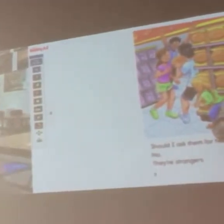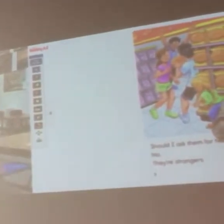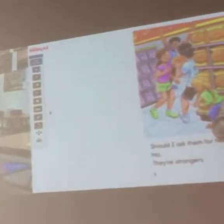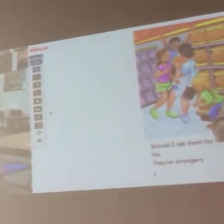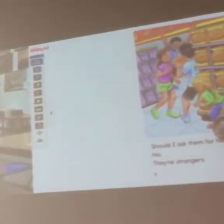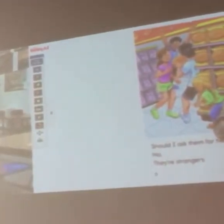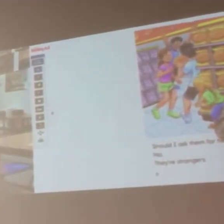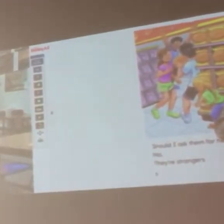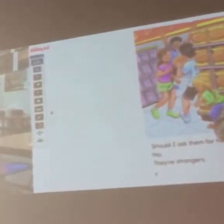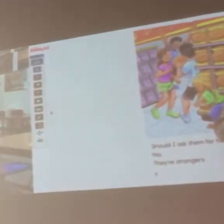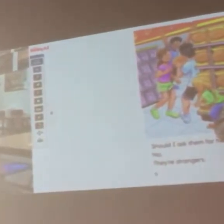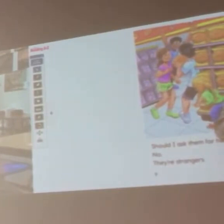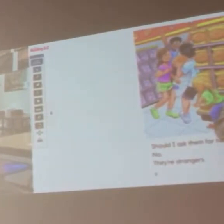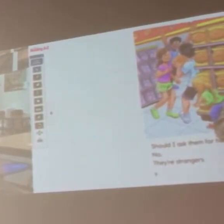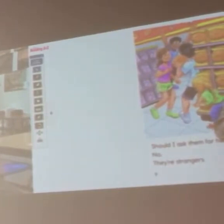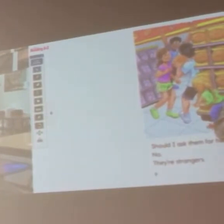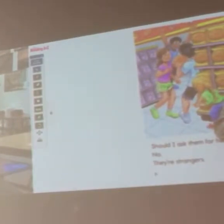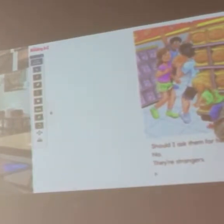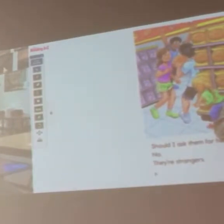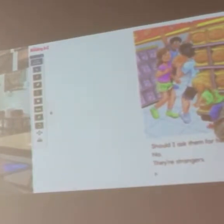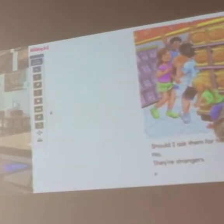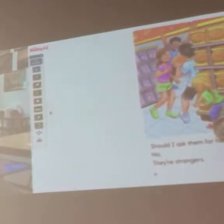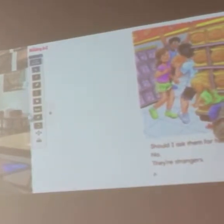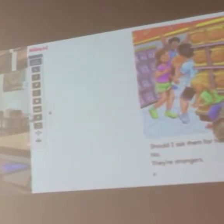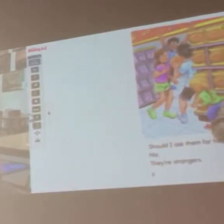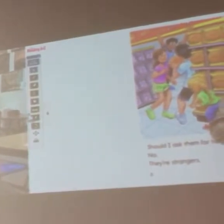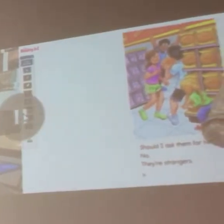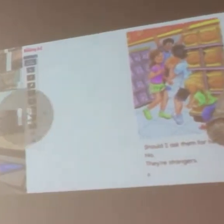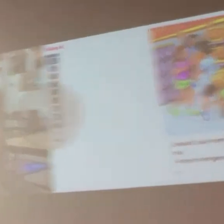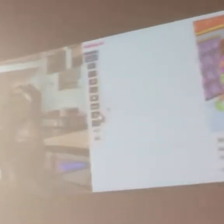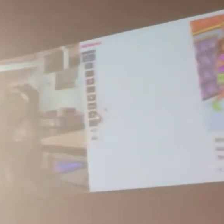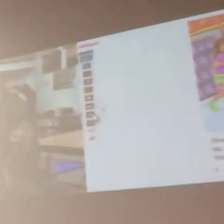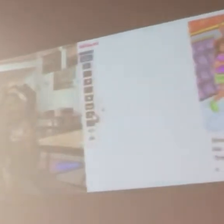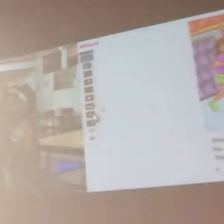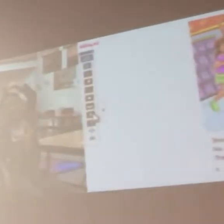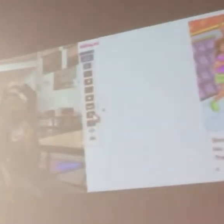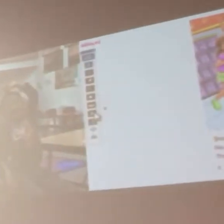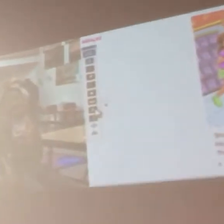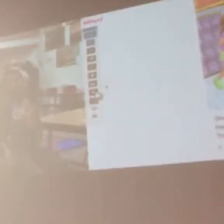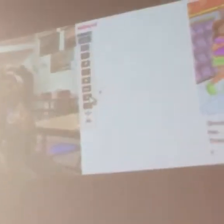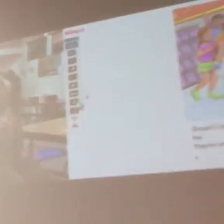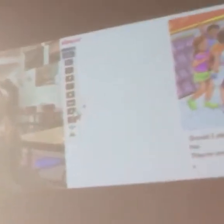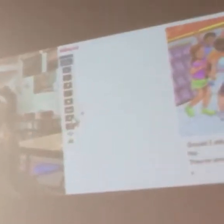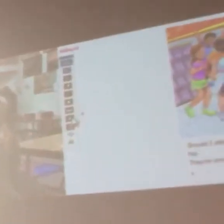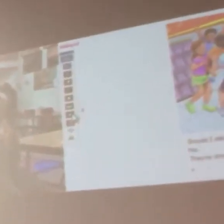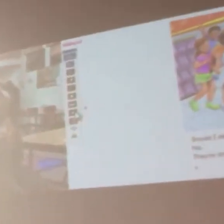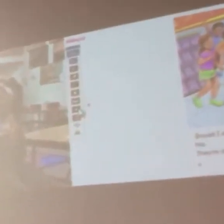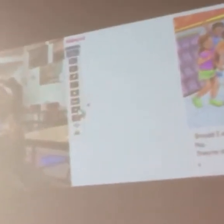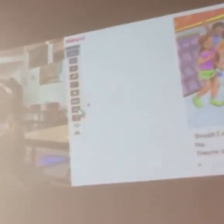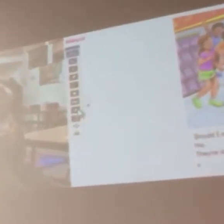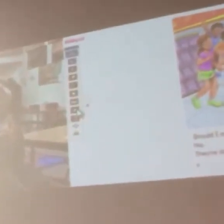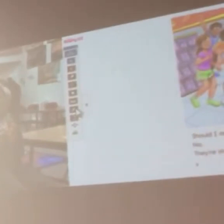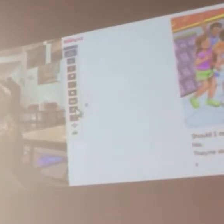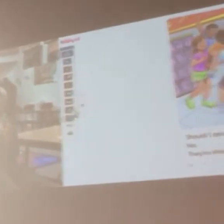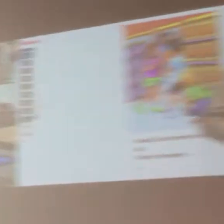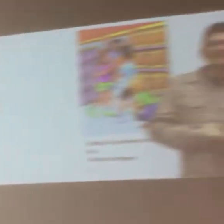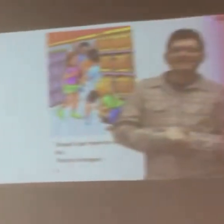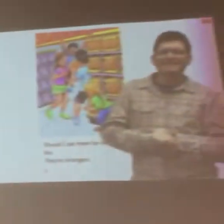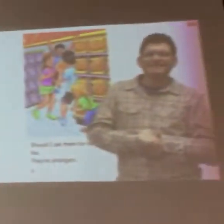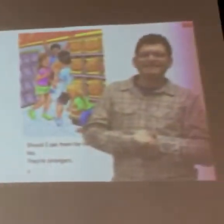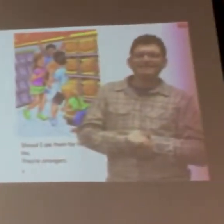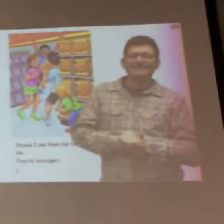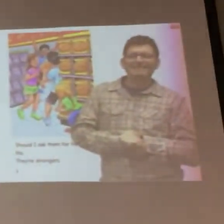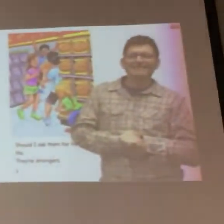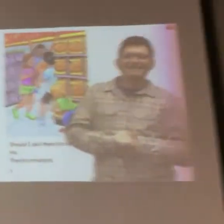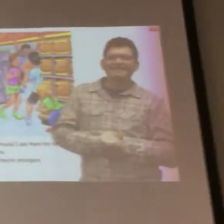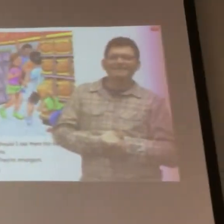So what he just asked Why them there yes? was, so this is, these are some kids. They're kind of